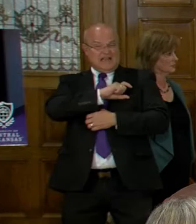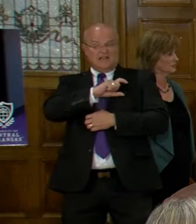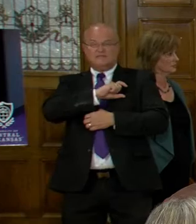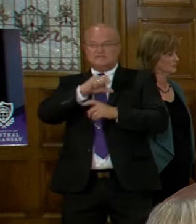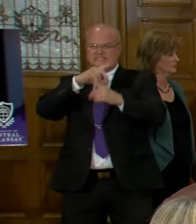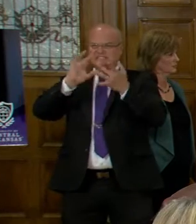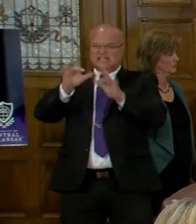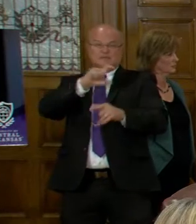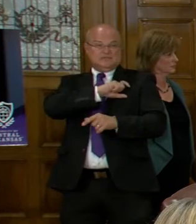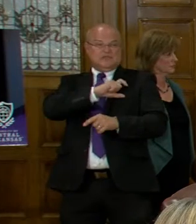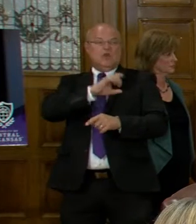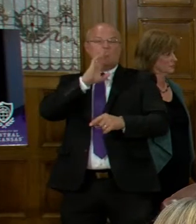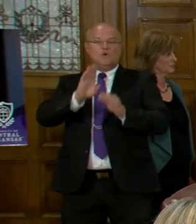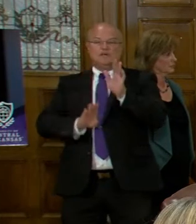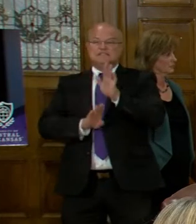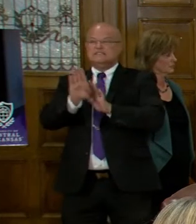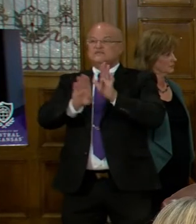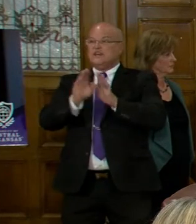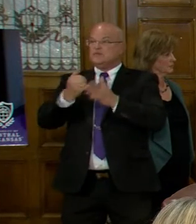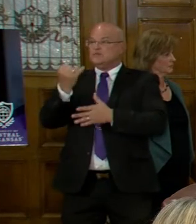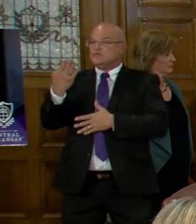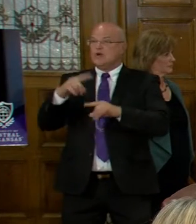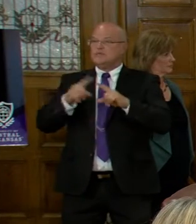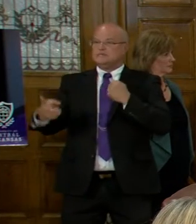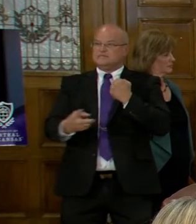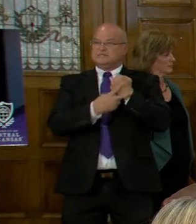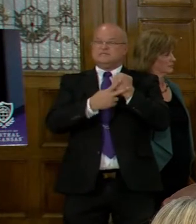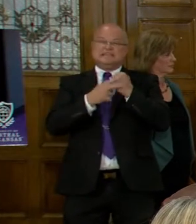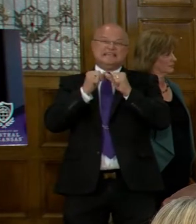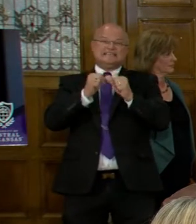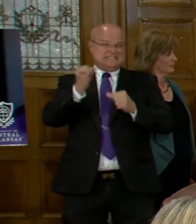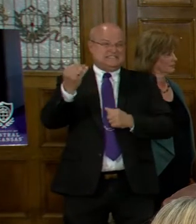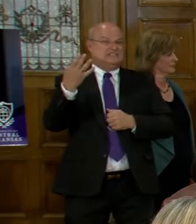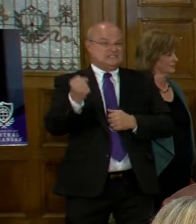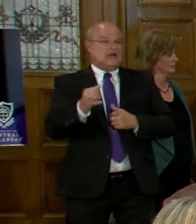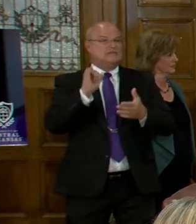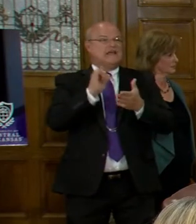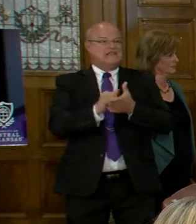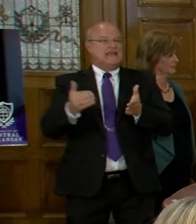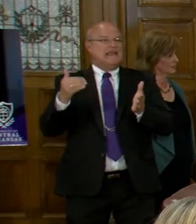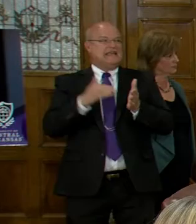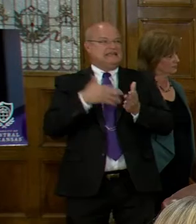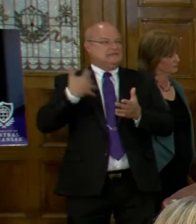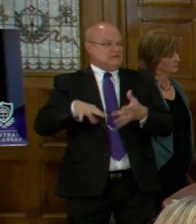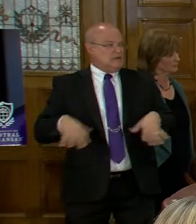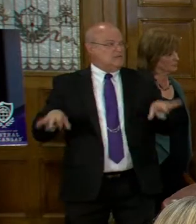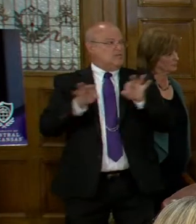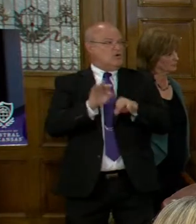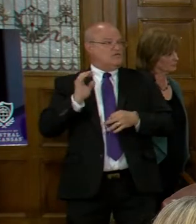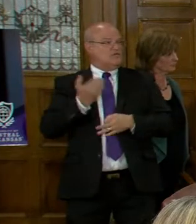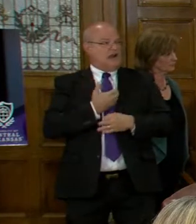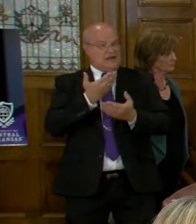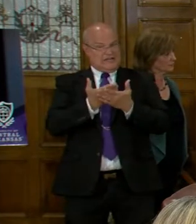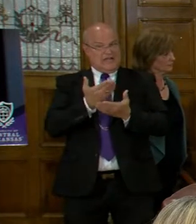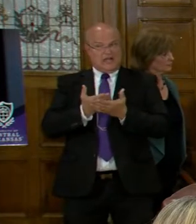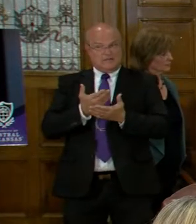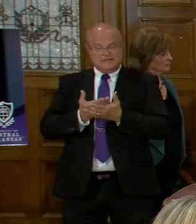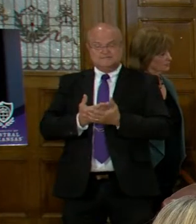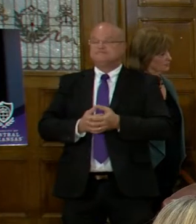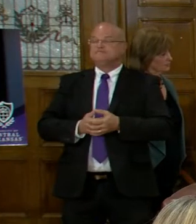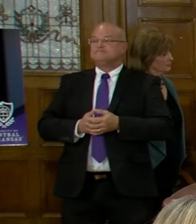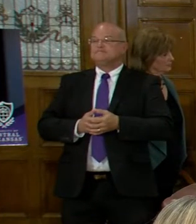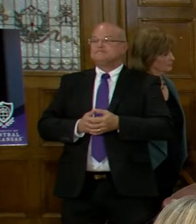new direct jobs, but it'll also help preserve existing jobs. And that again is of great importance to our economy.